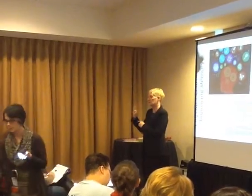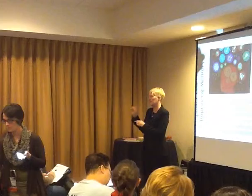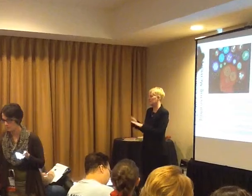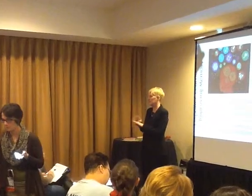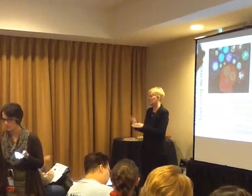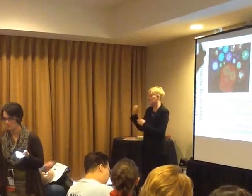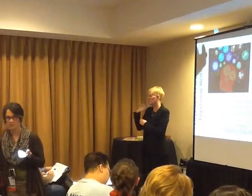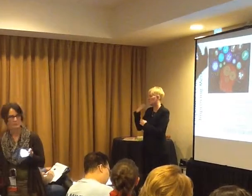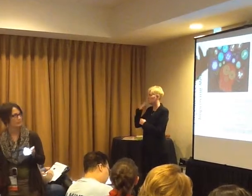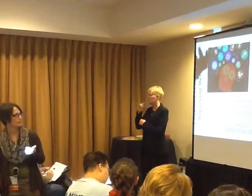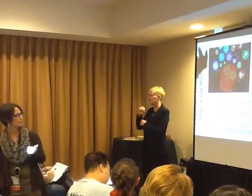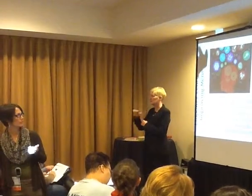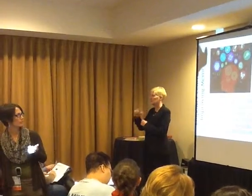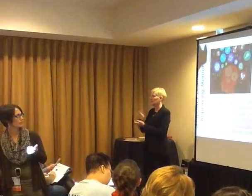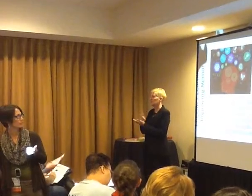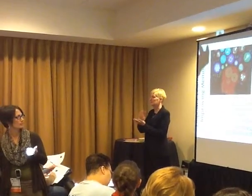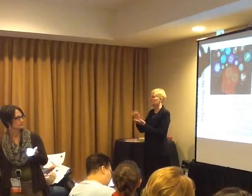Resource Center.